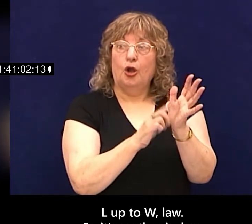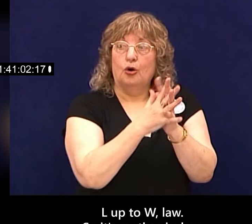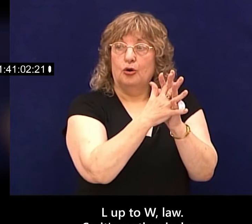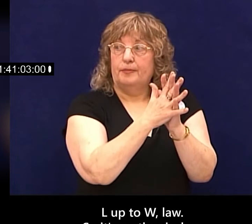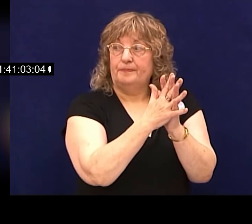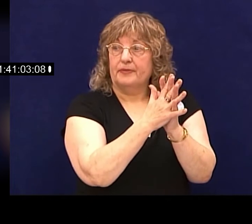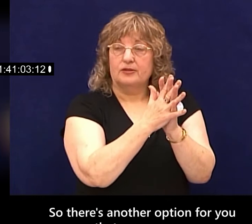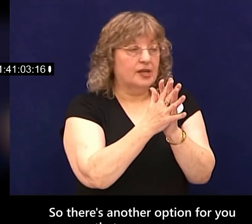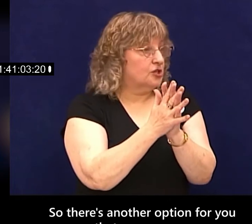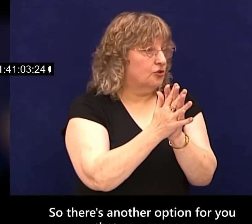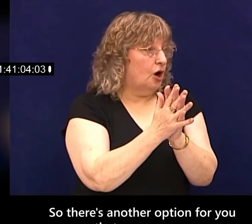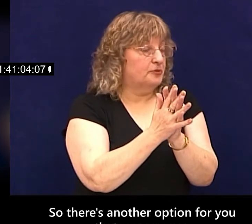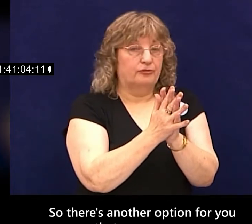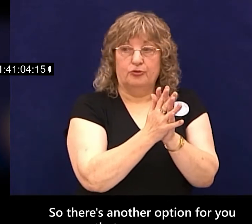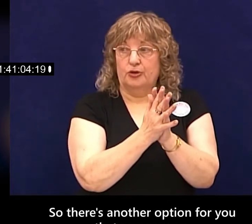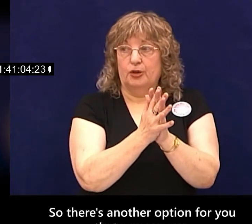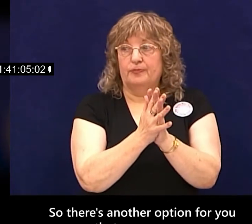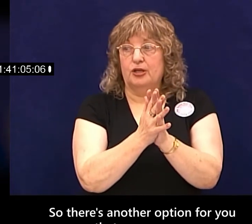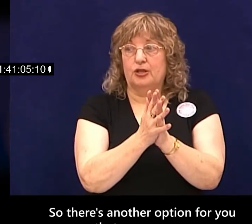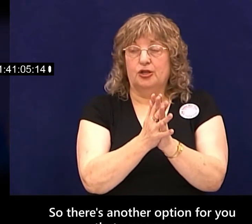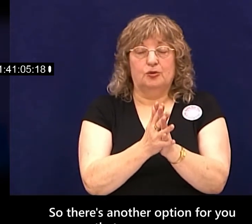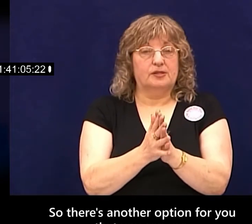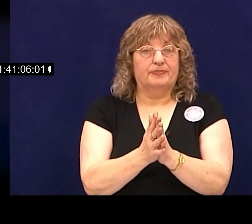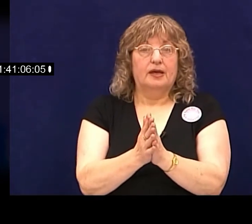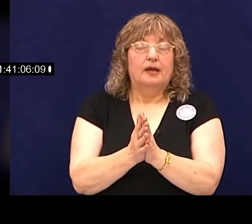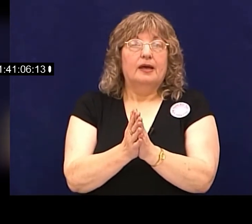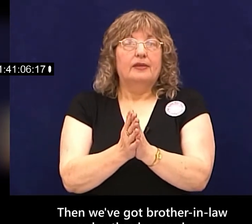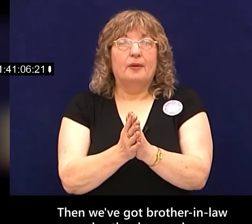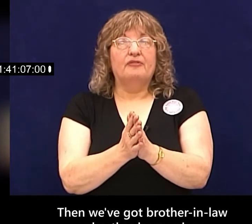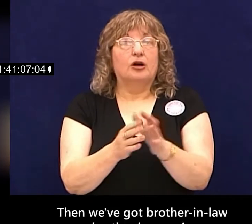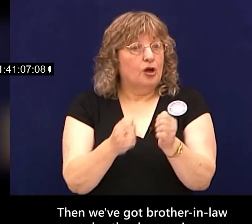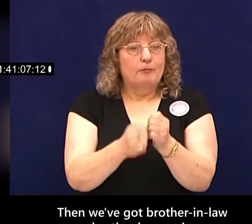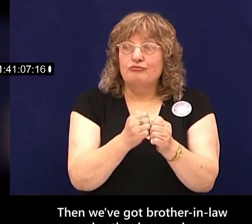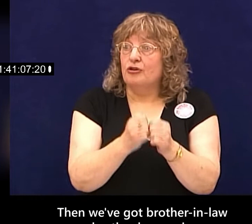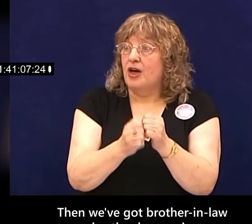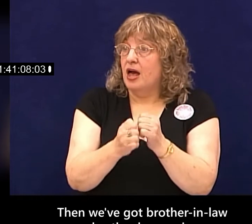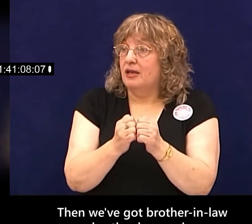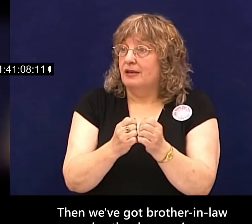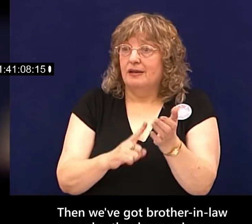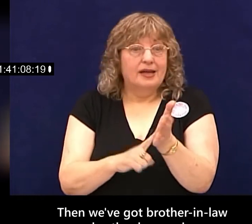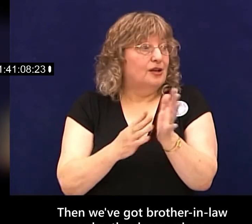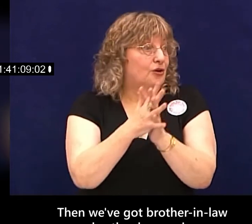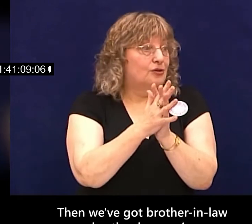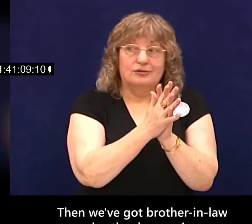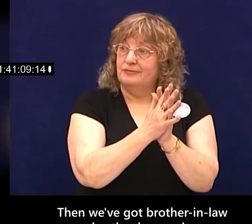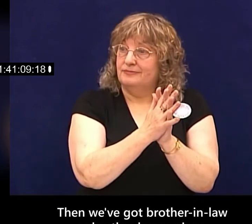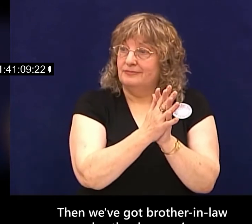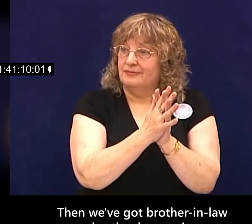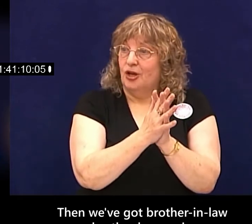mother-in-law. So there's another option for you that you can use. Then we've got brother-in-law